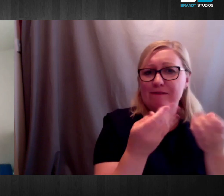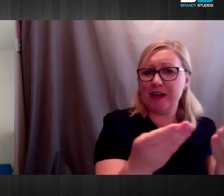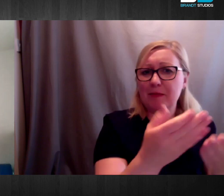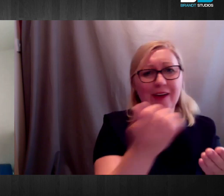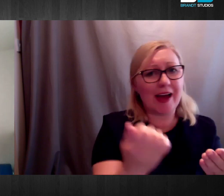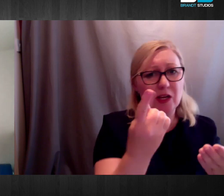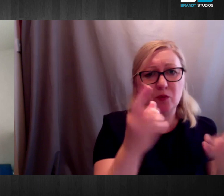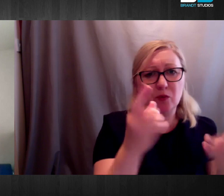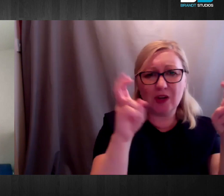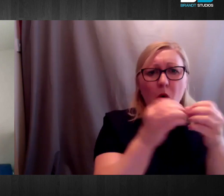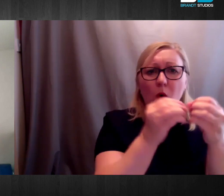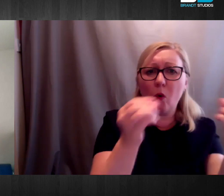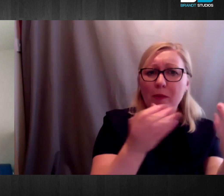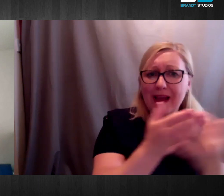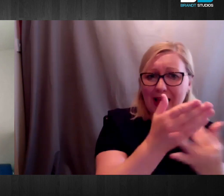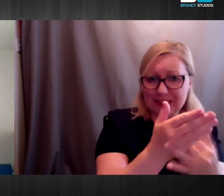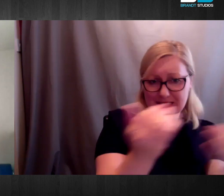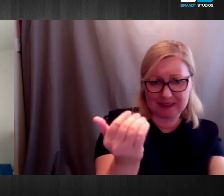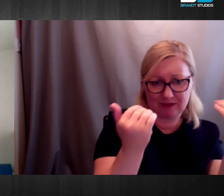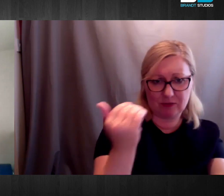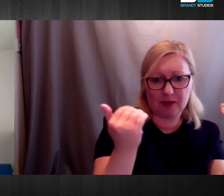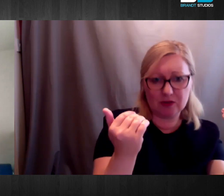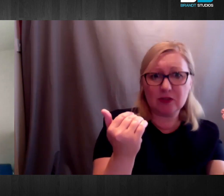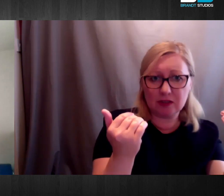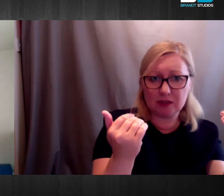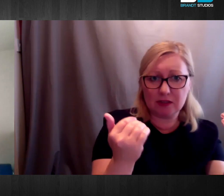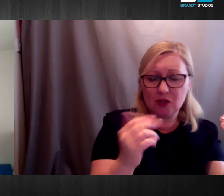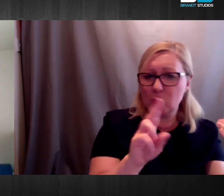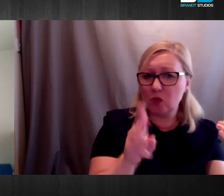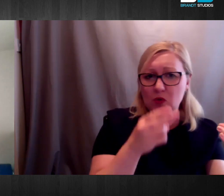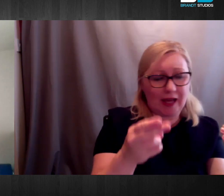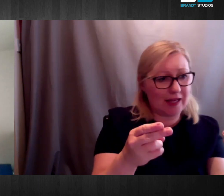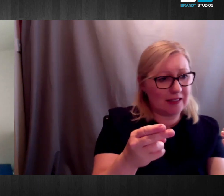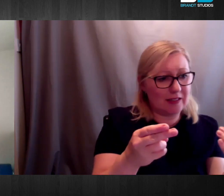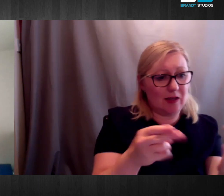the information out there and into the scientific community.